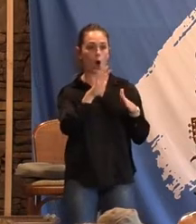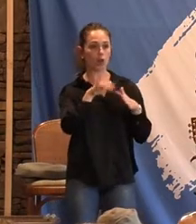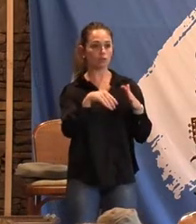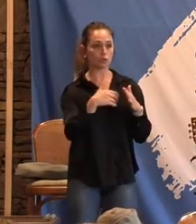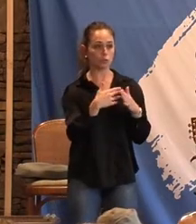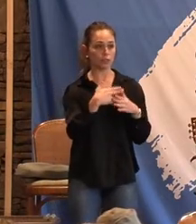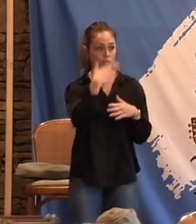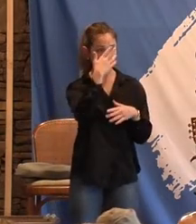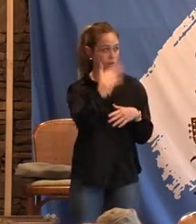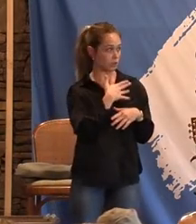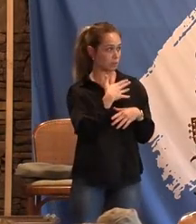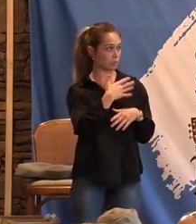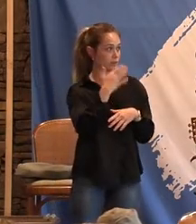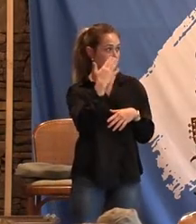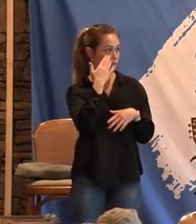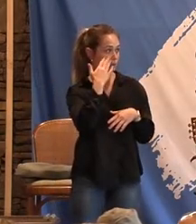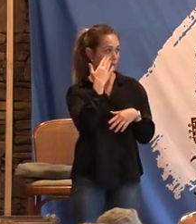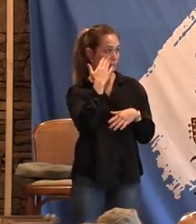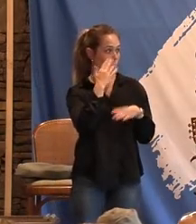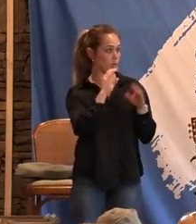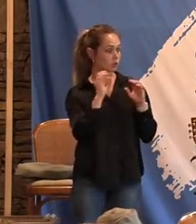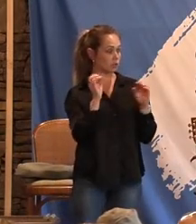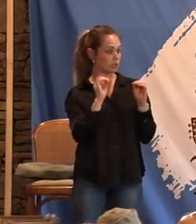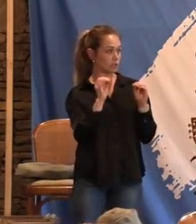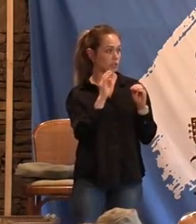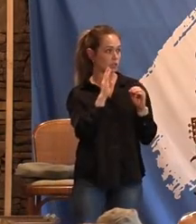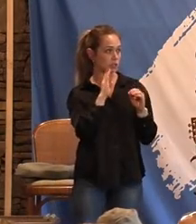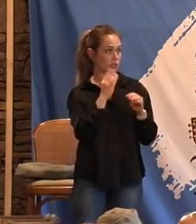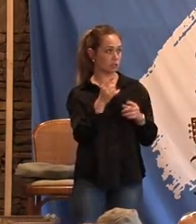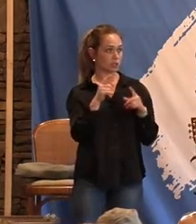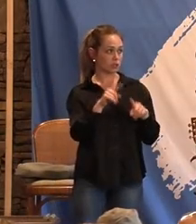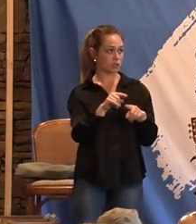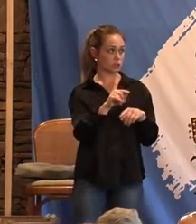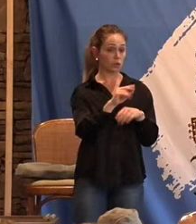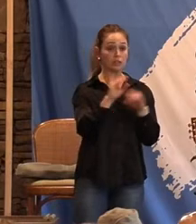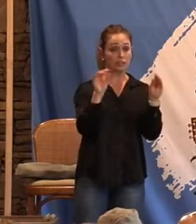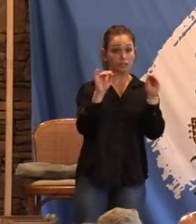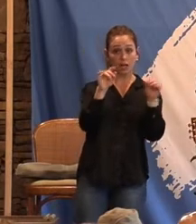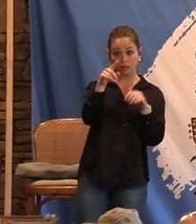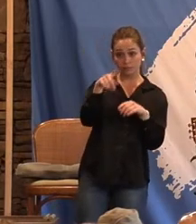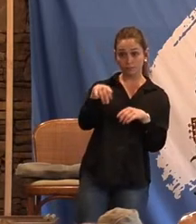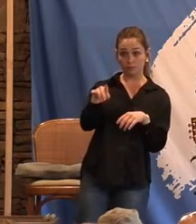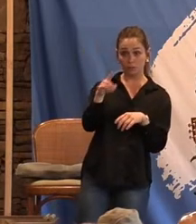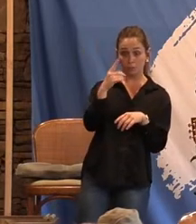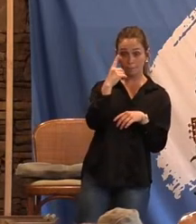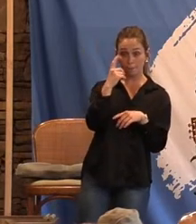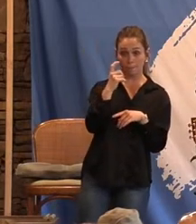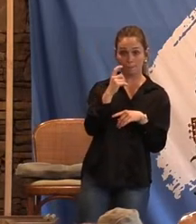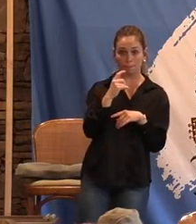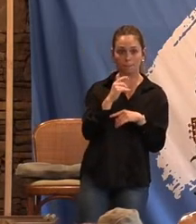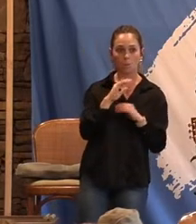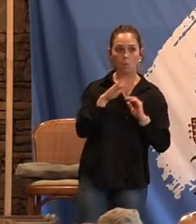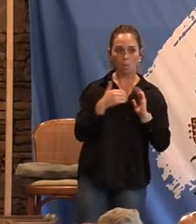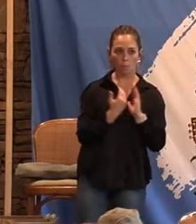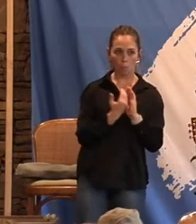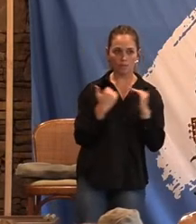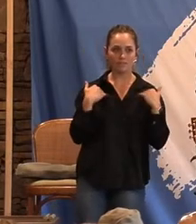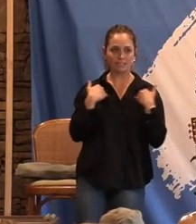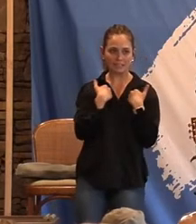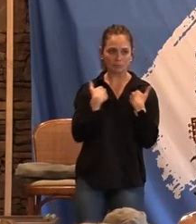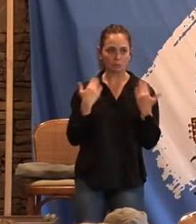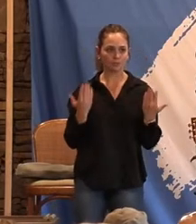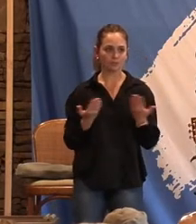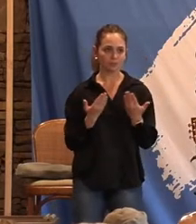in the front, because I know nothing is going to happen to none of you, because all of the animals are